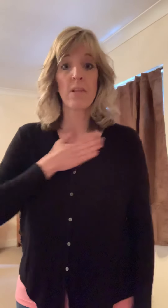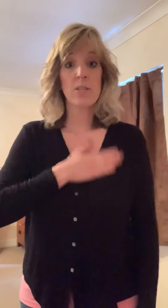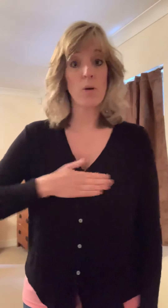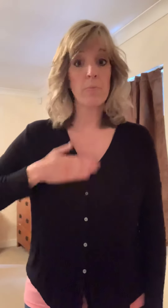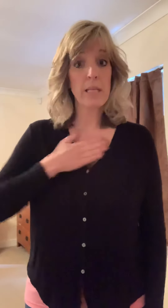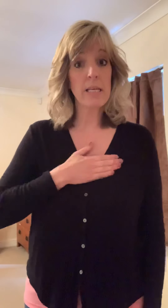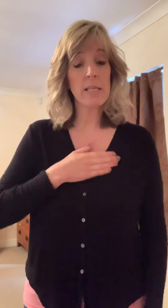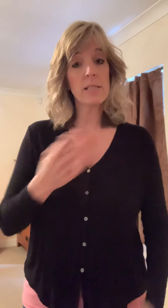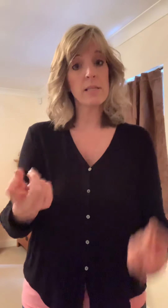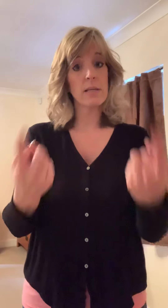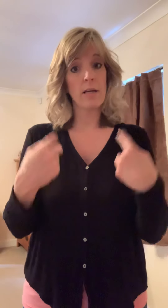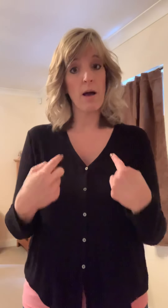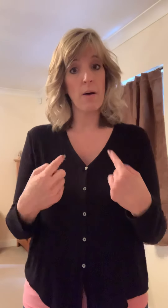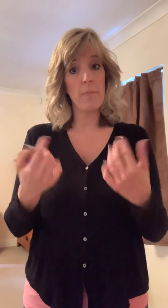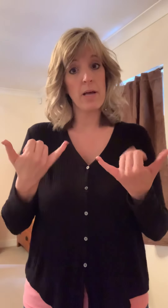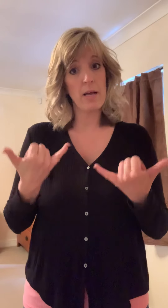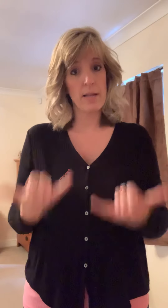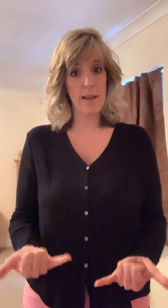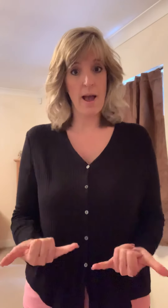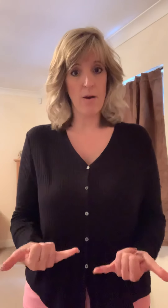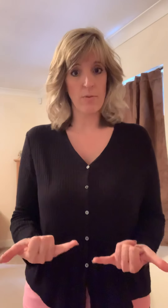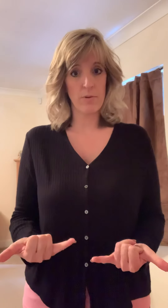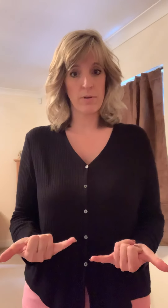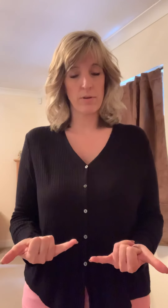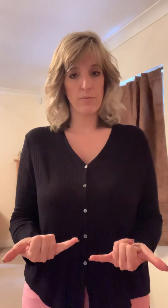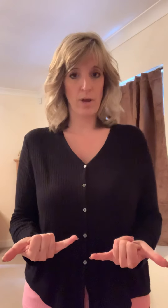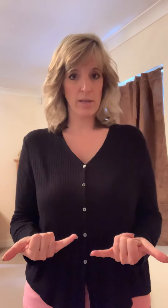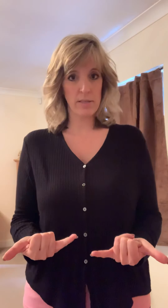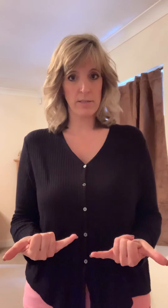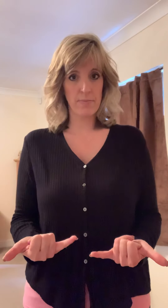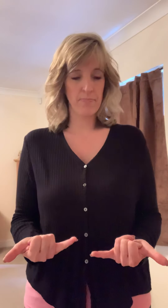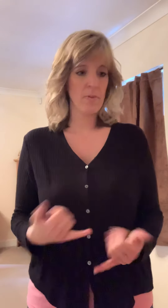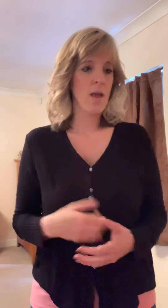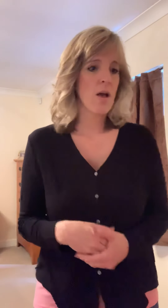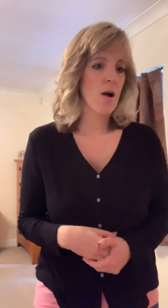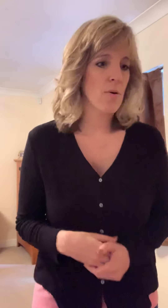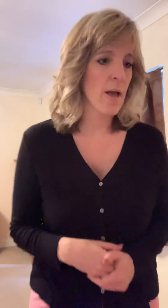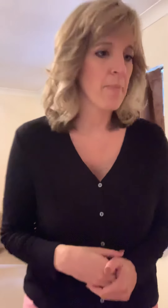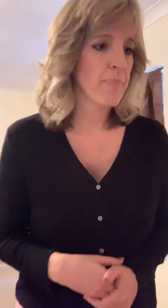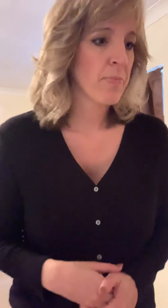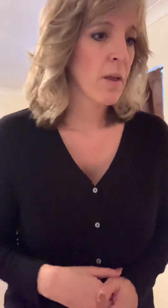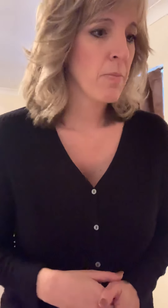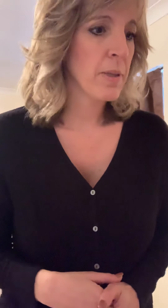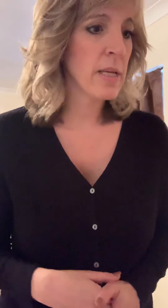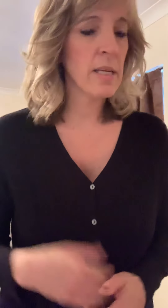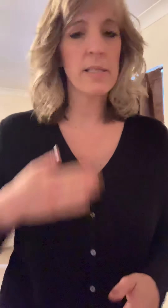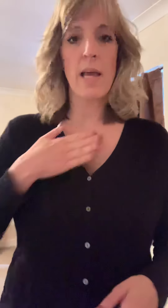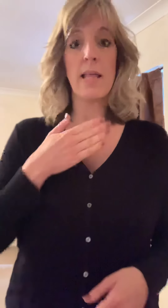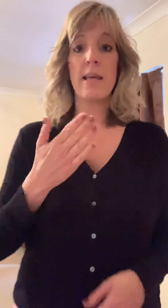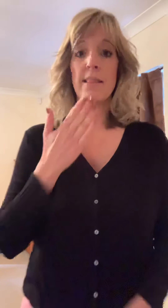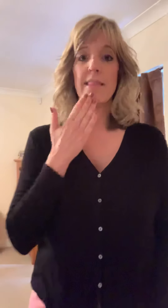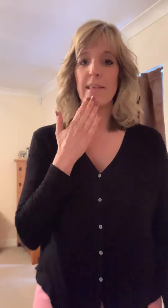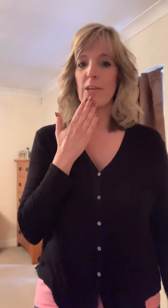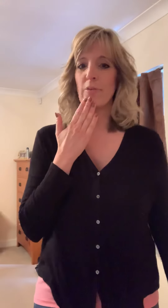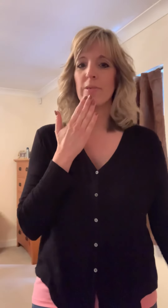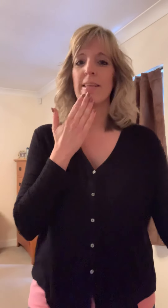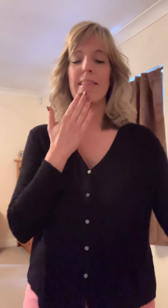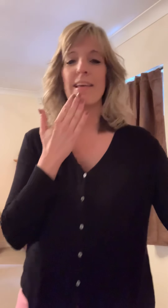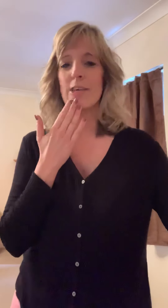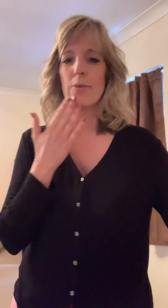So please come now, right? Okay, please, and then thank you. Thank you, I